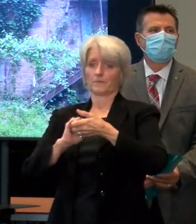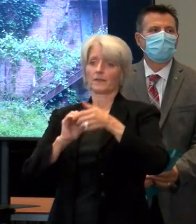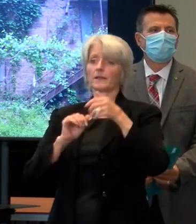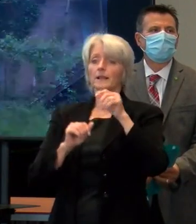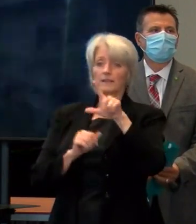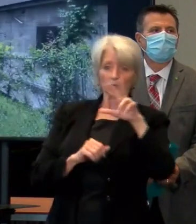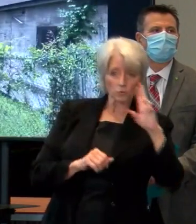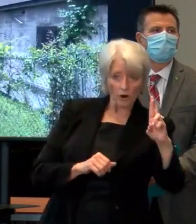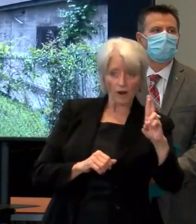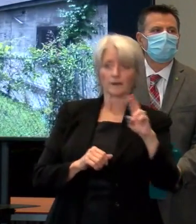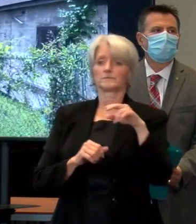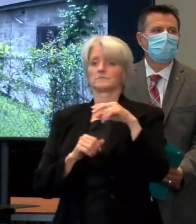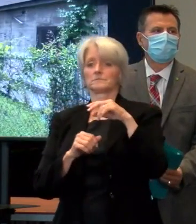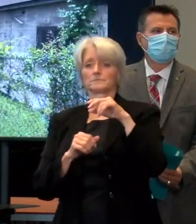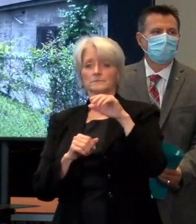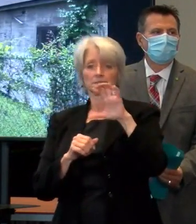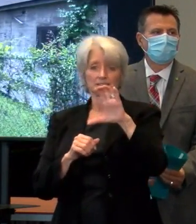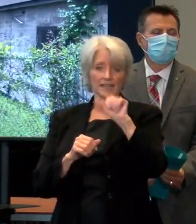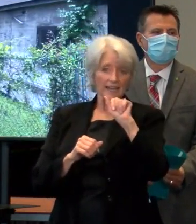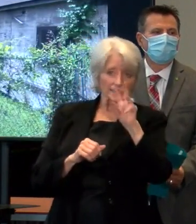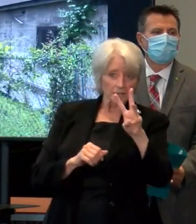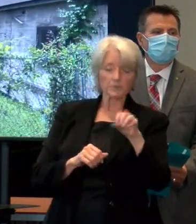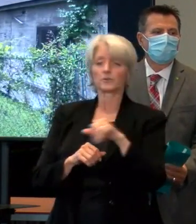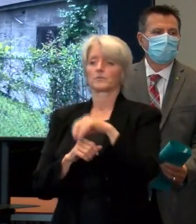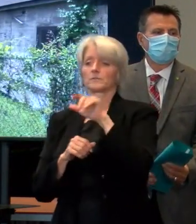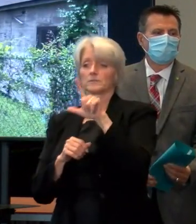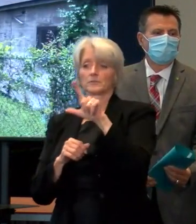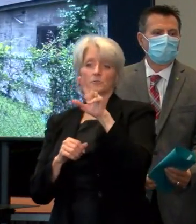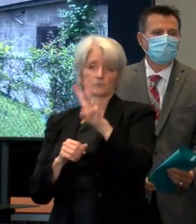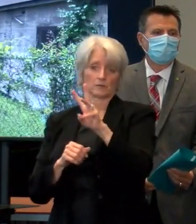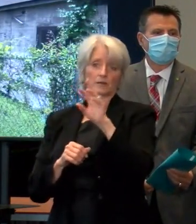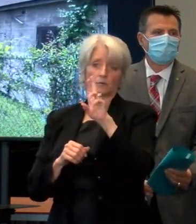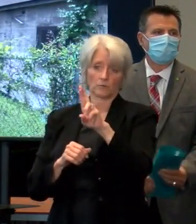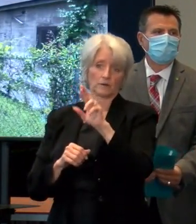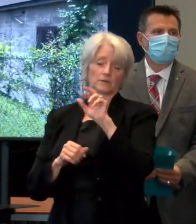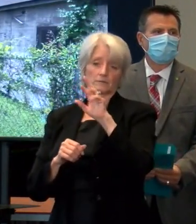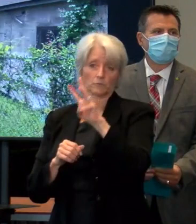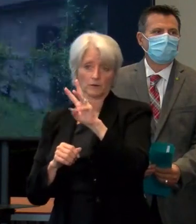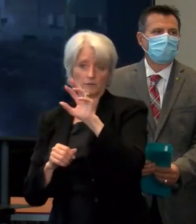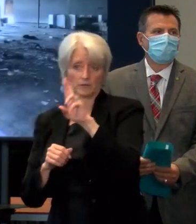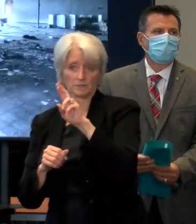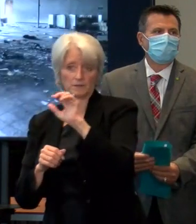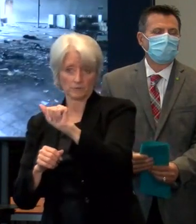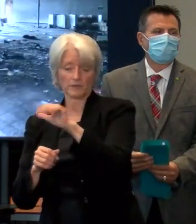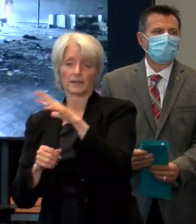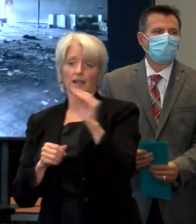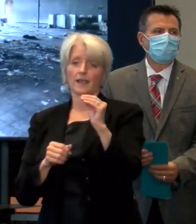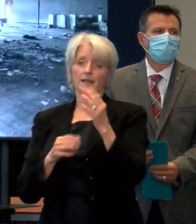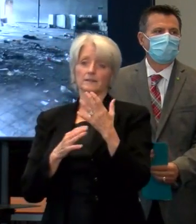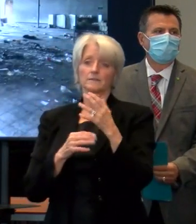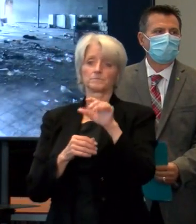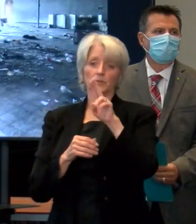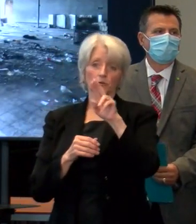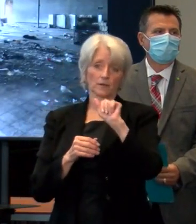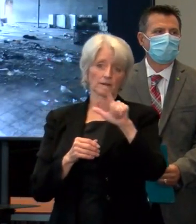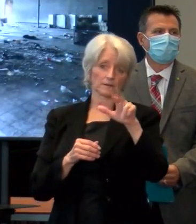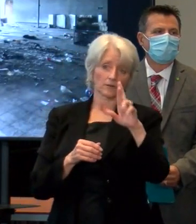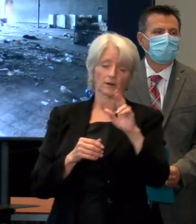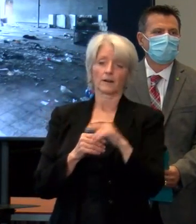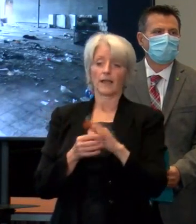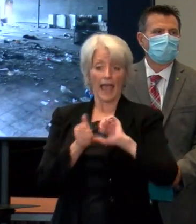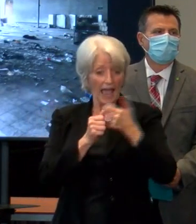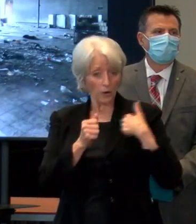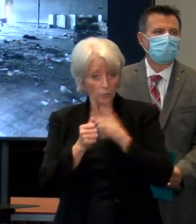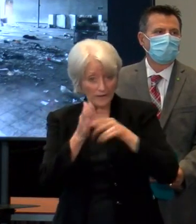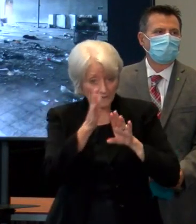Rock Water Reclamation Authority, and Central Arkansas Water, as we all are focused on one thing: how do we develop, how do we